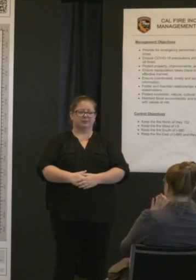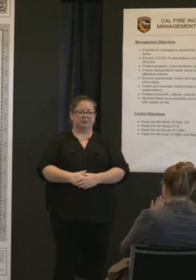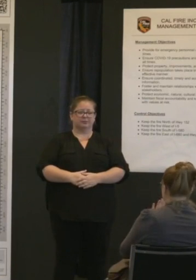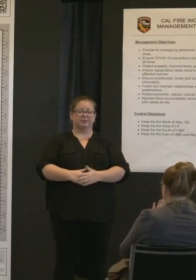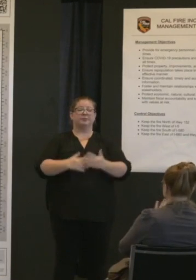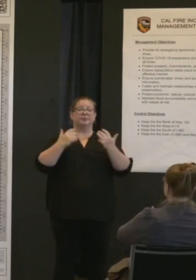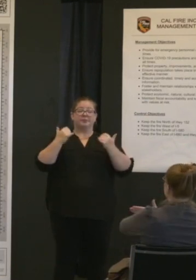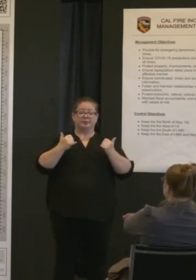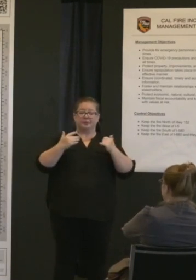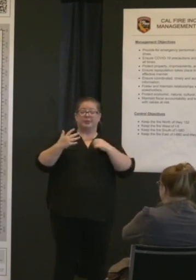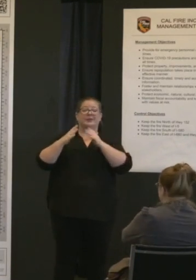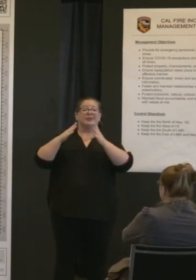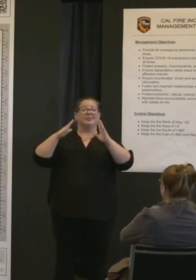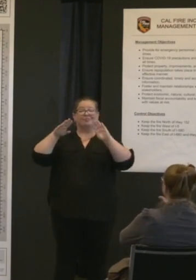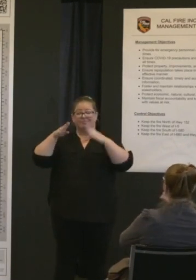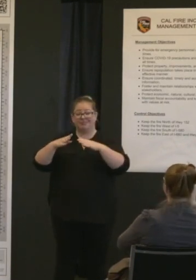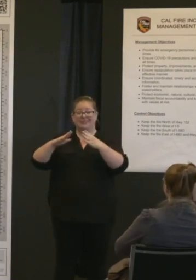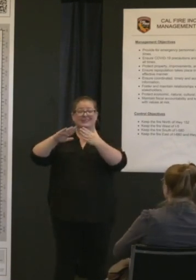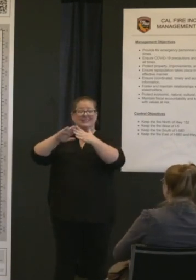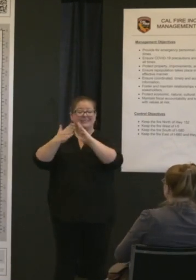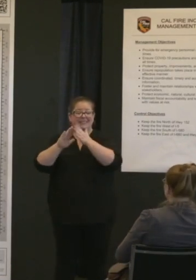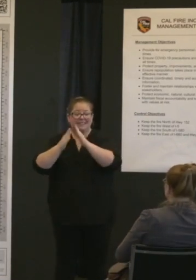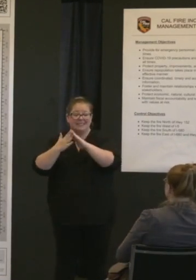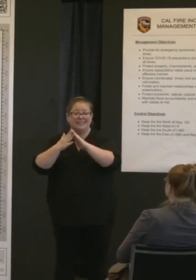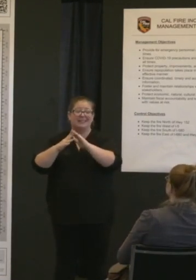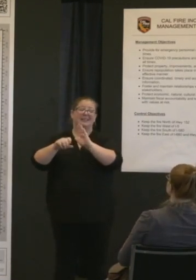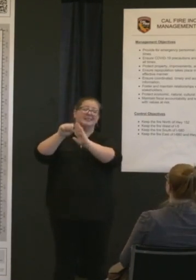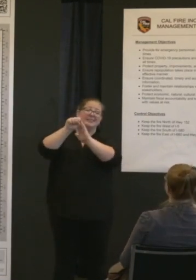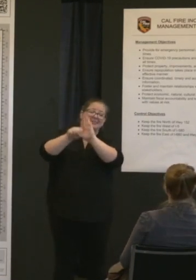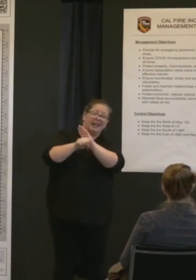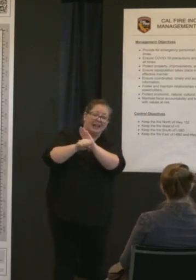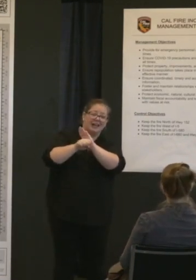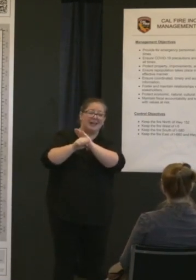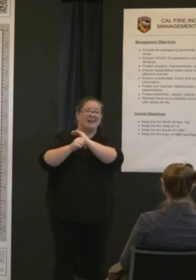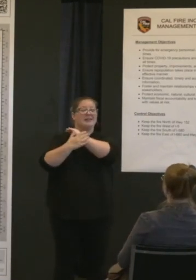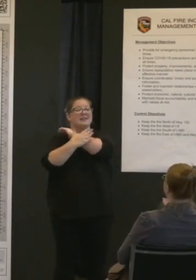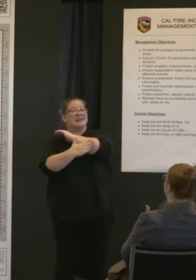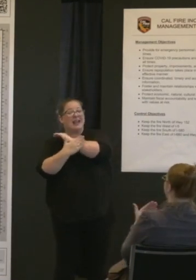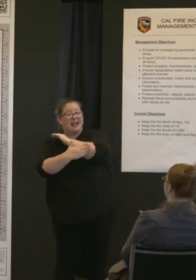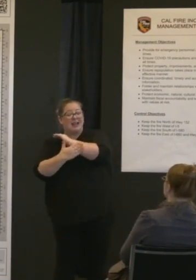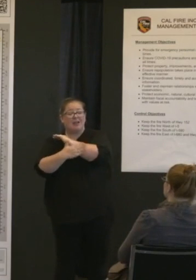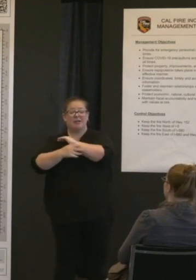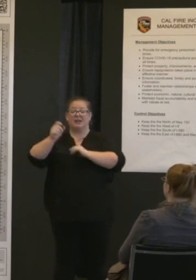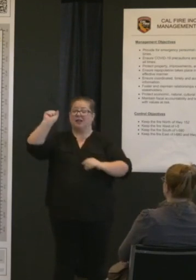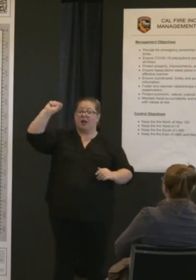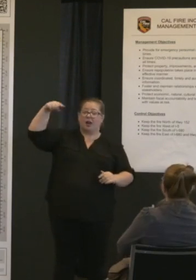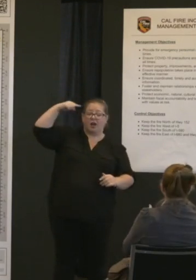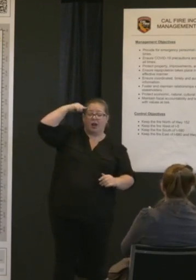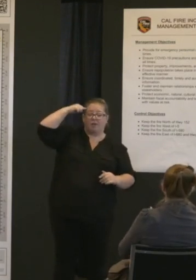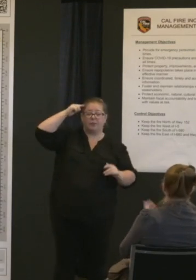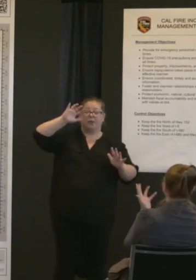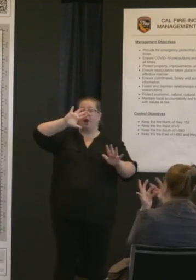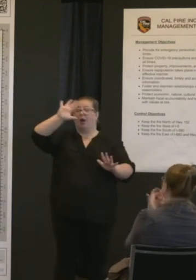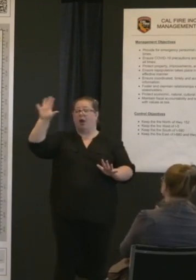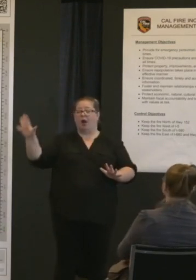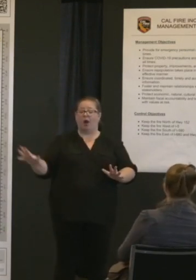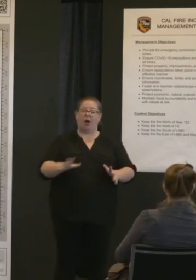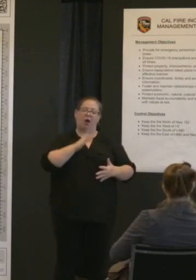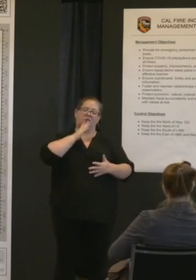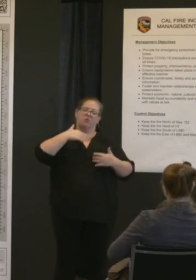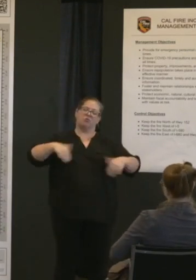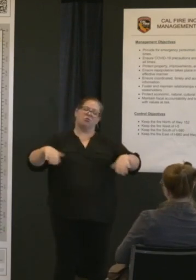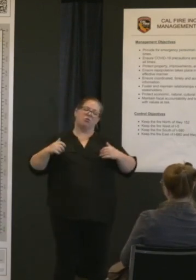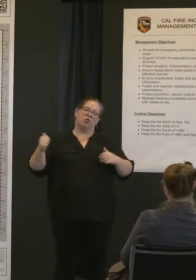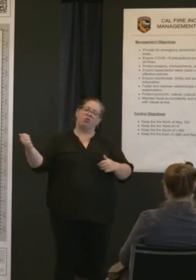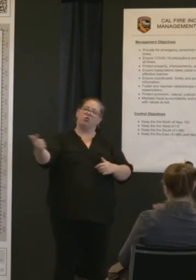we appreciate all the outreach, the support, and the collaboration over the last couple of days with multiple meetings. I want to